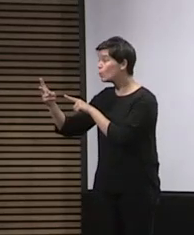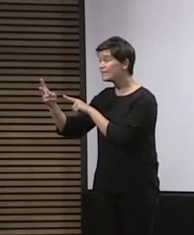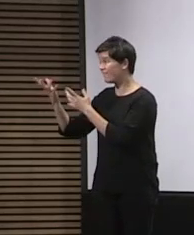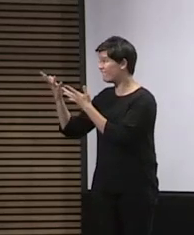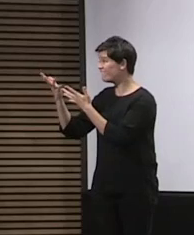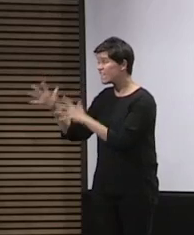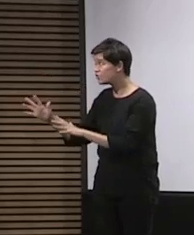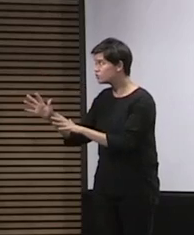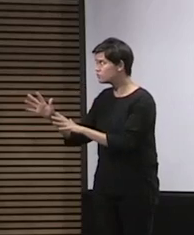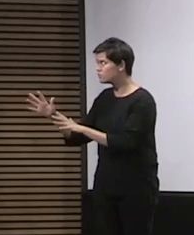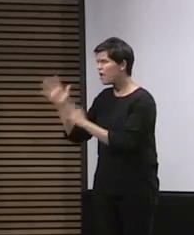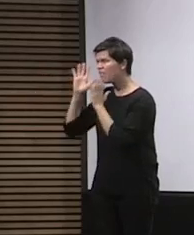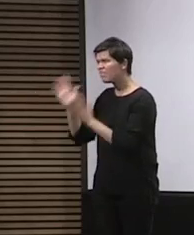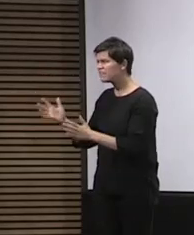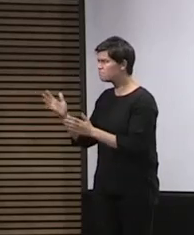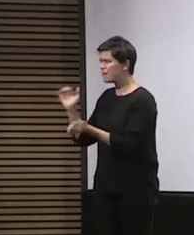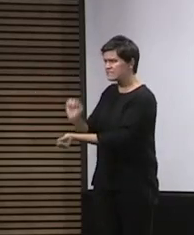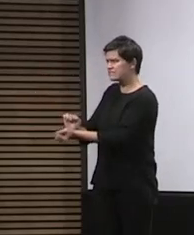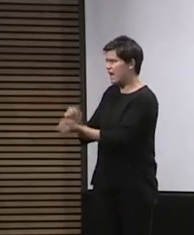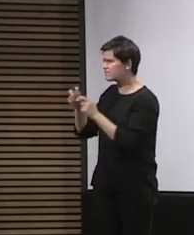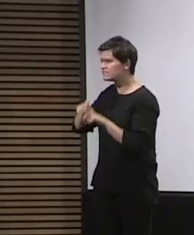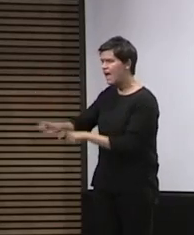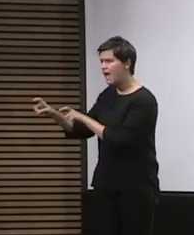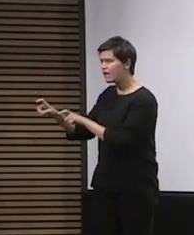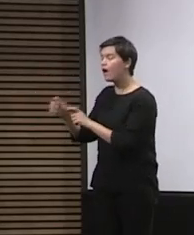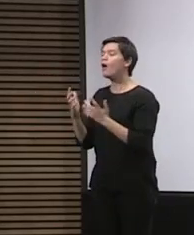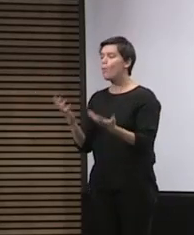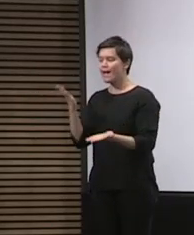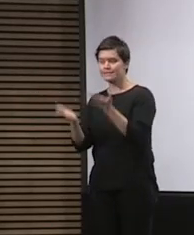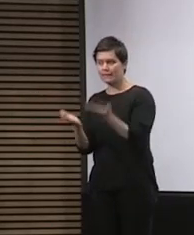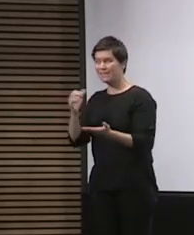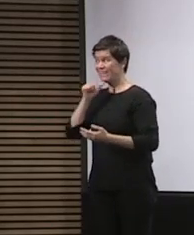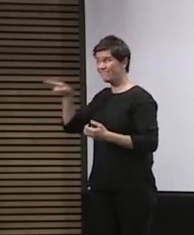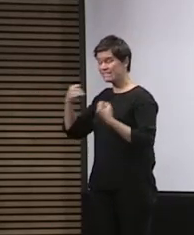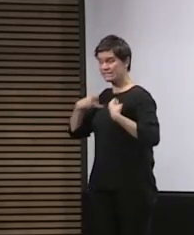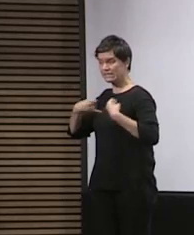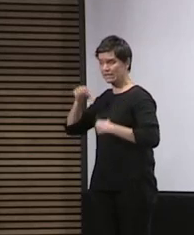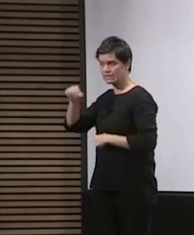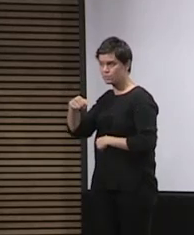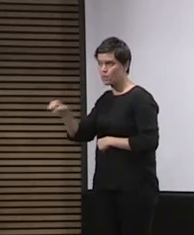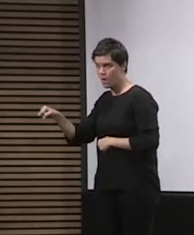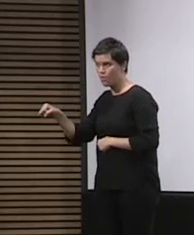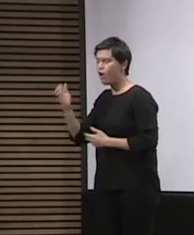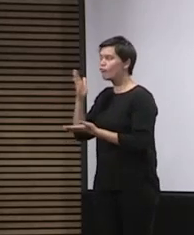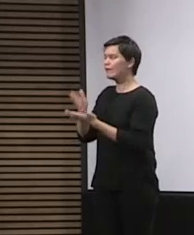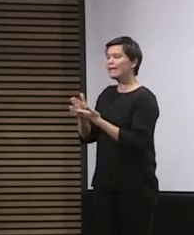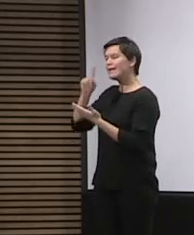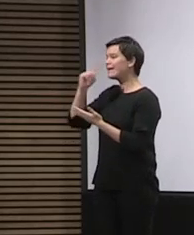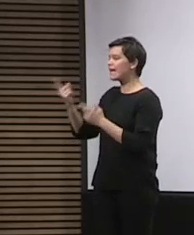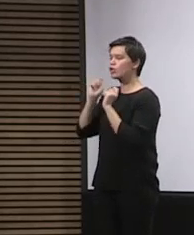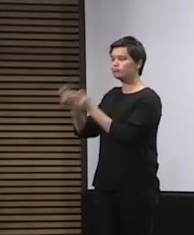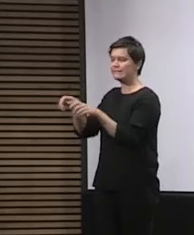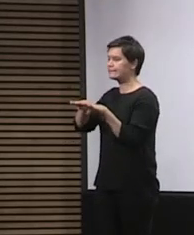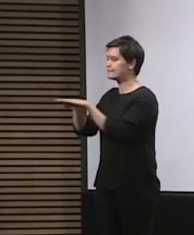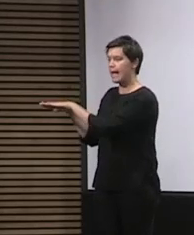unwell as well as whatever self-isolation time might be needed. I think each individual case will be judged by